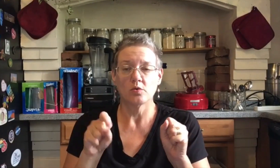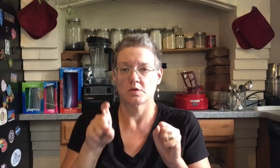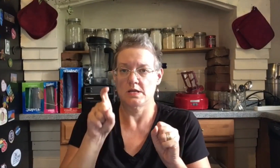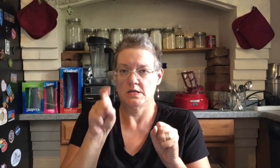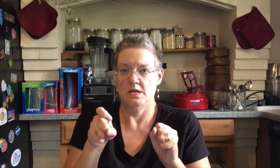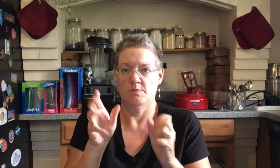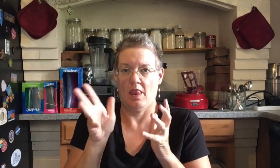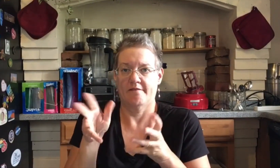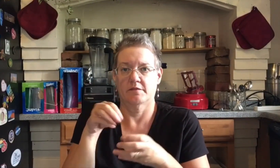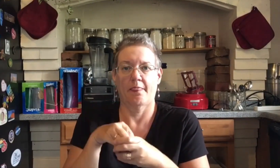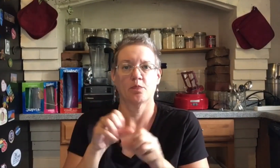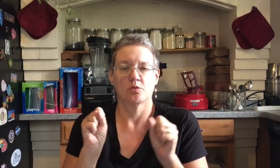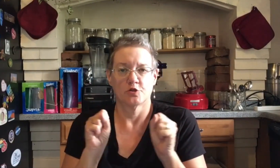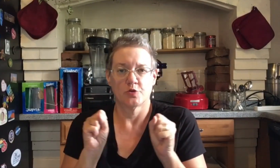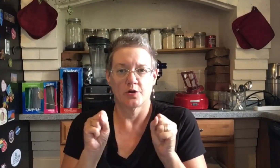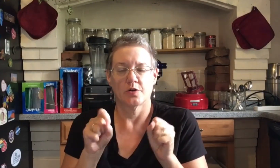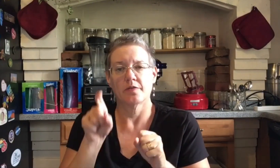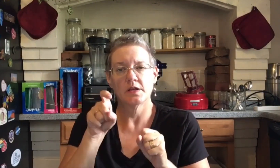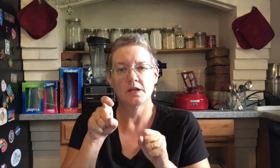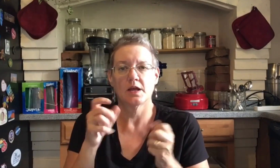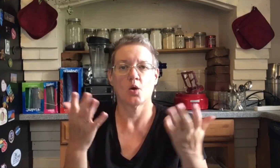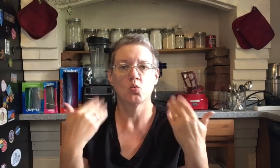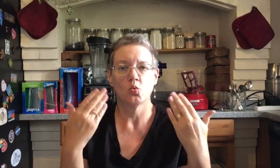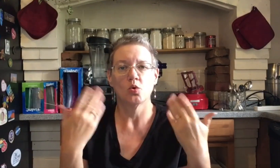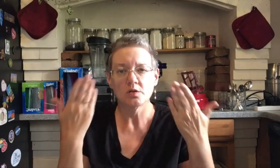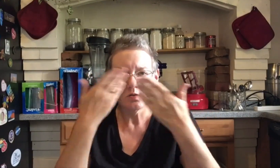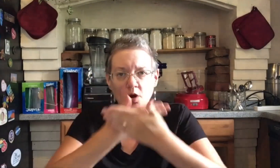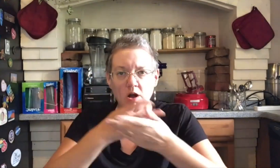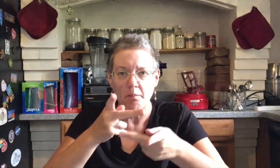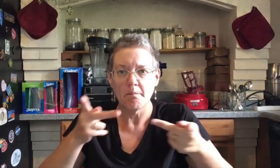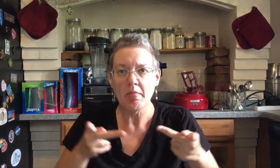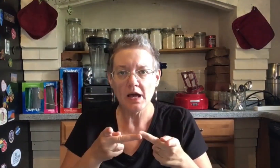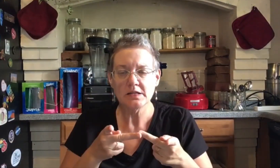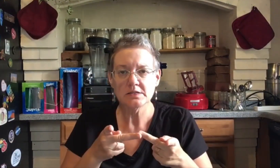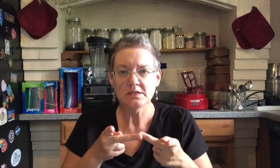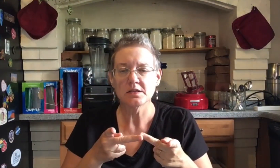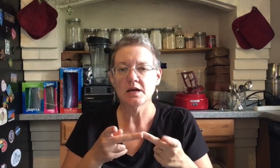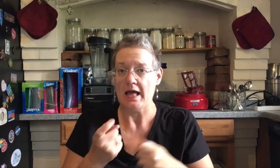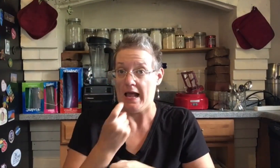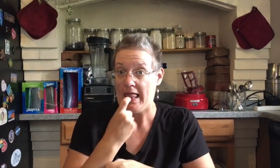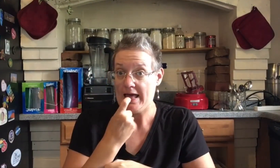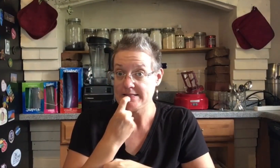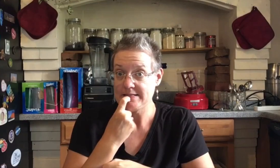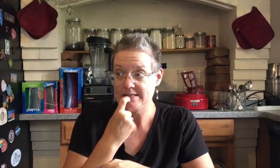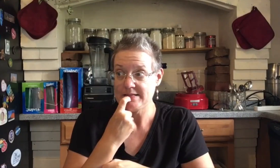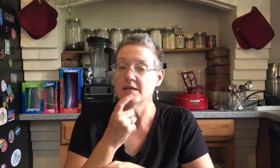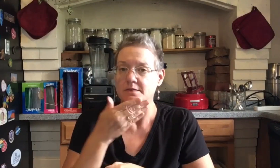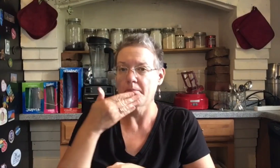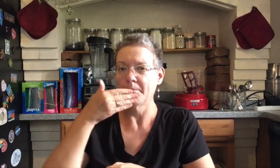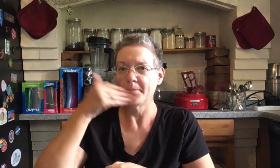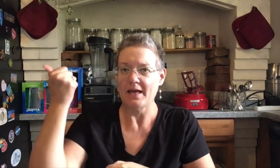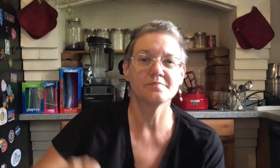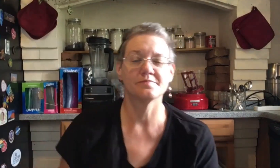All the cold oils need to be left in the refrigerated. They need a cool, dark place. Glass is